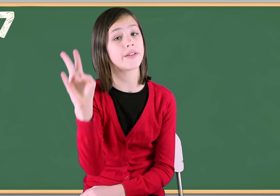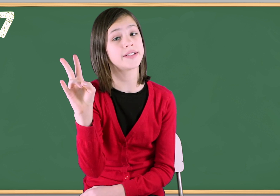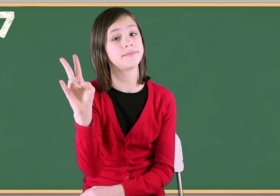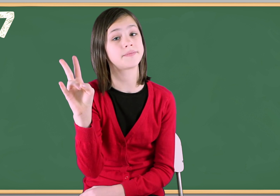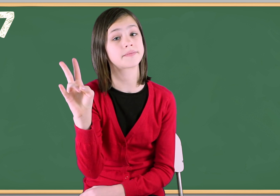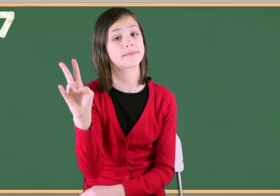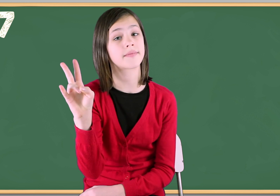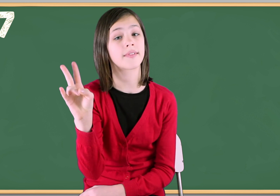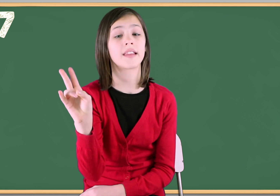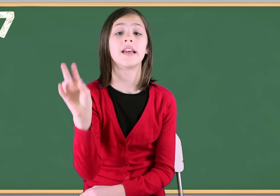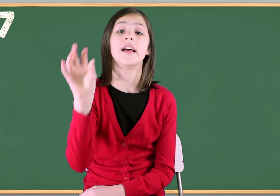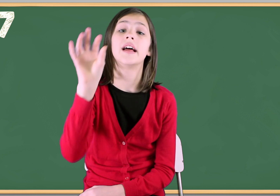97,